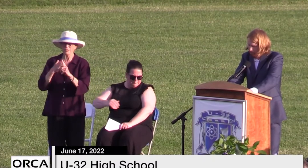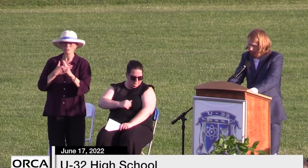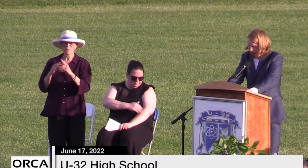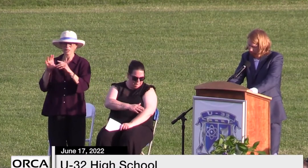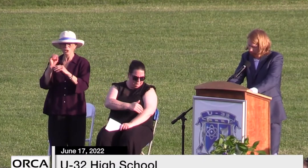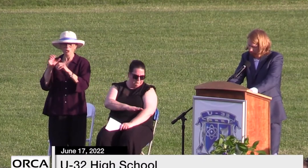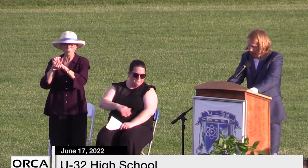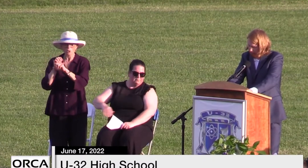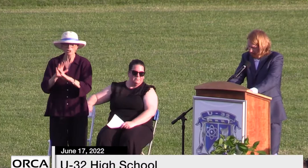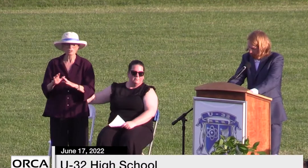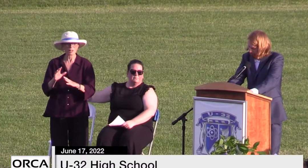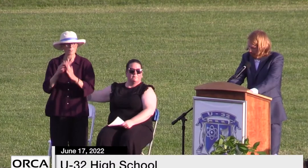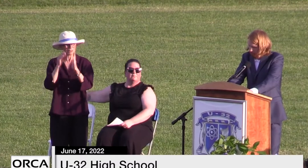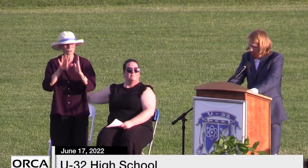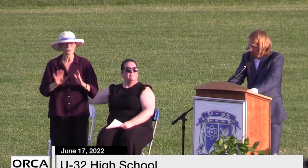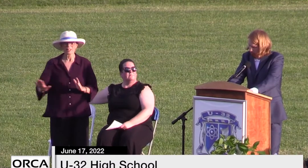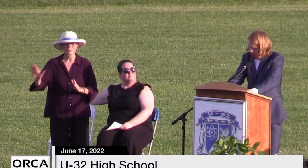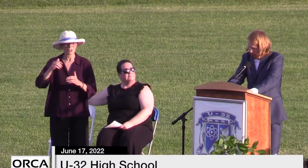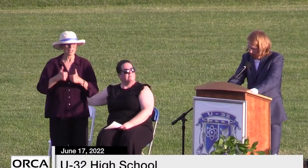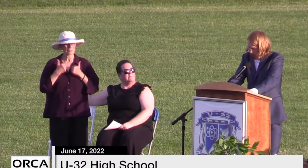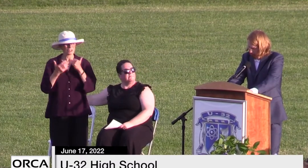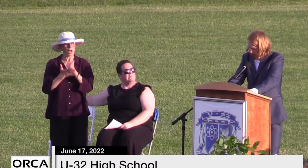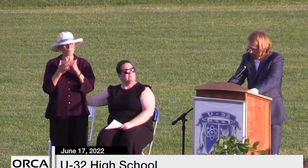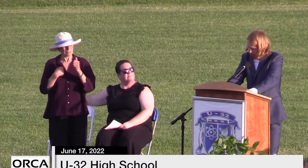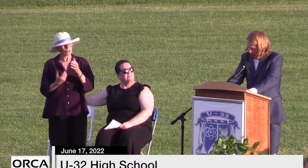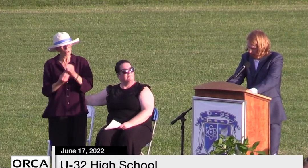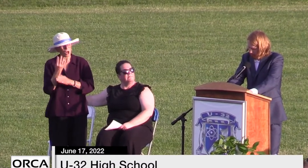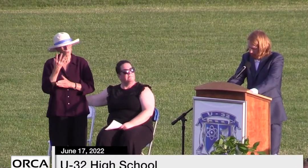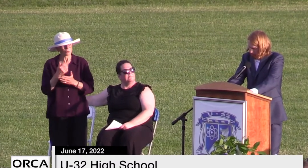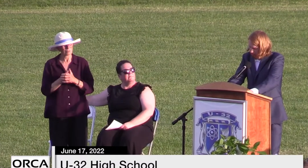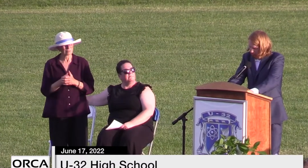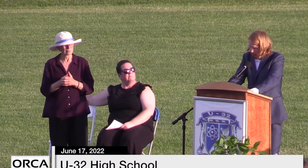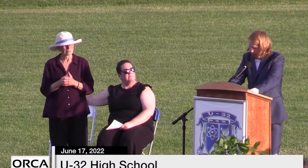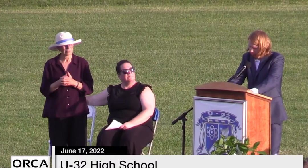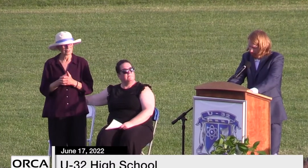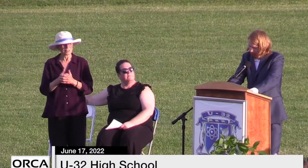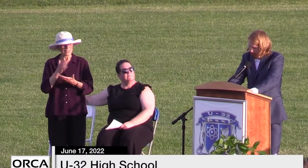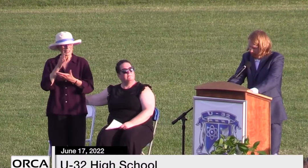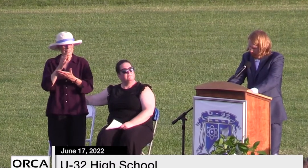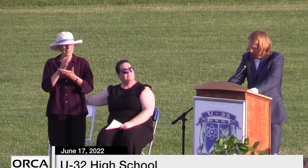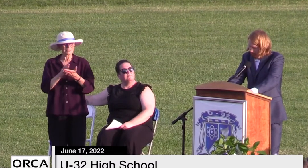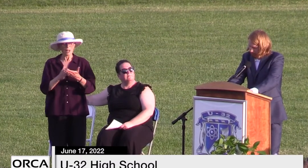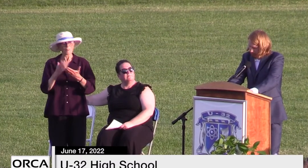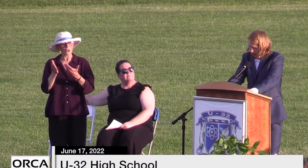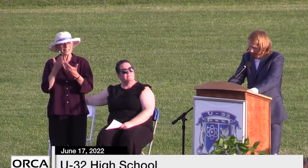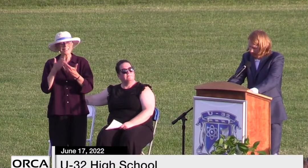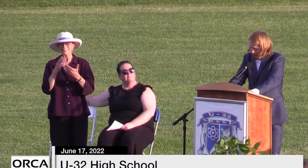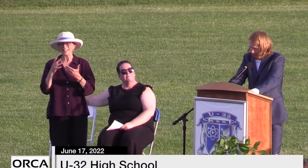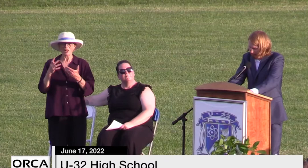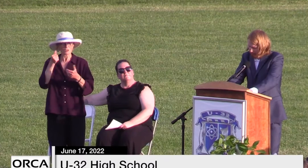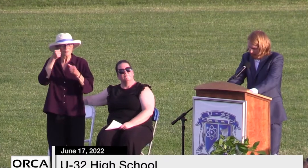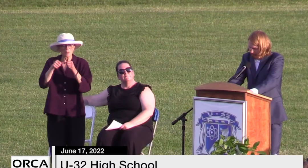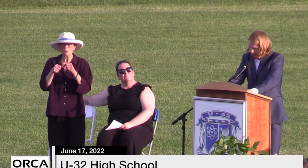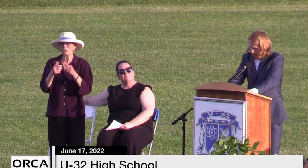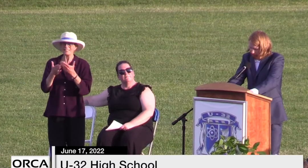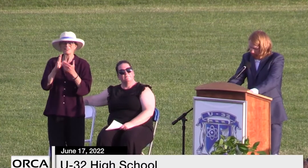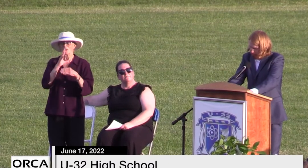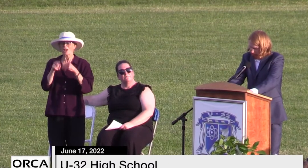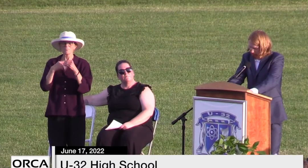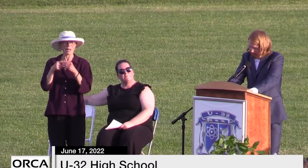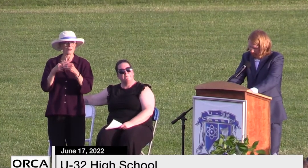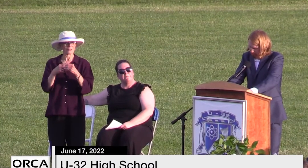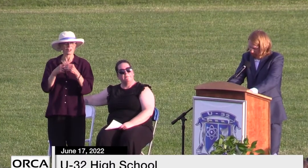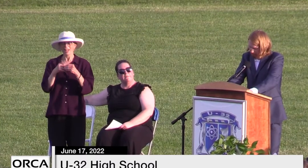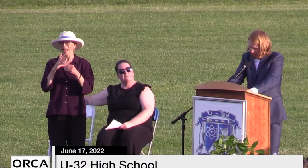colleagues, my students' lives to help me grow as a person. Some are easy to flip to, easy to talk about,